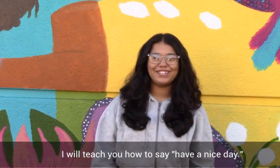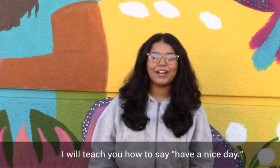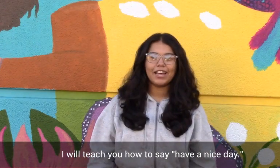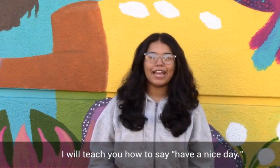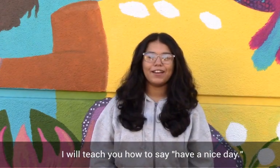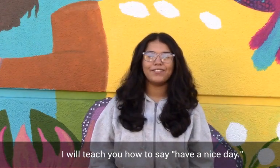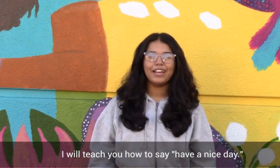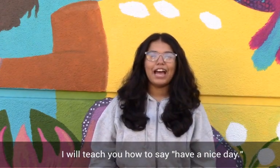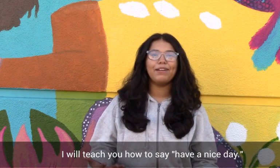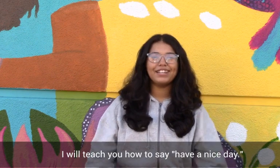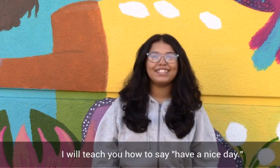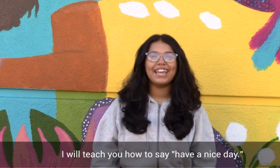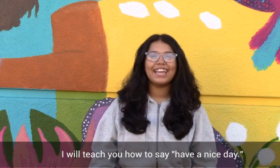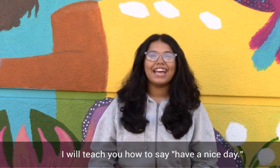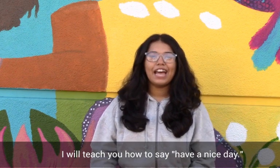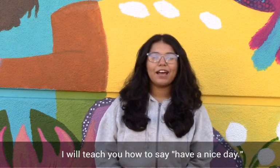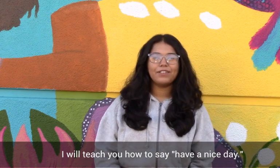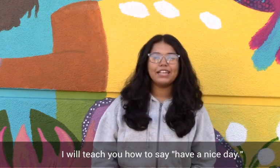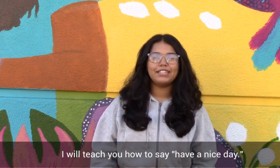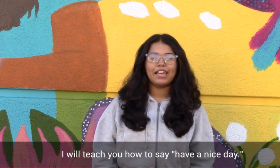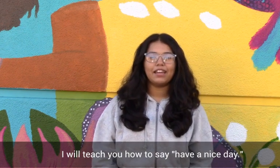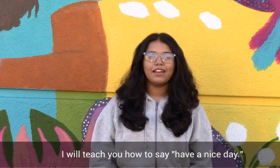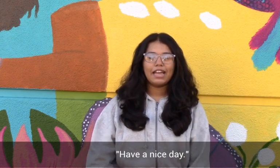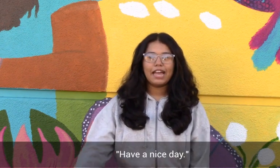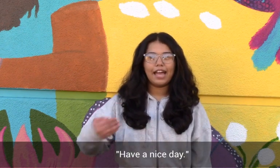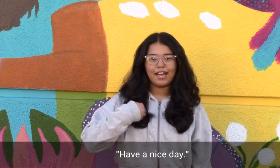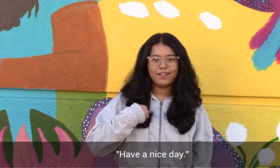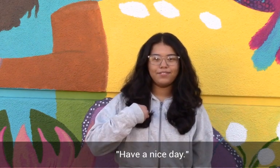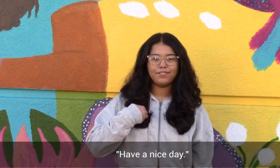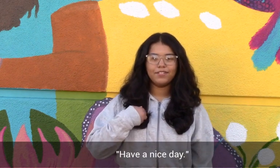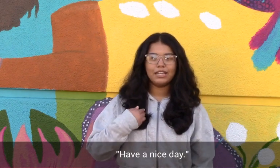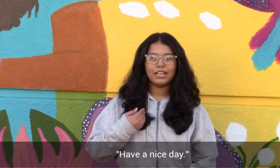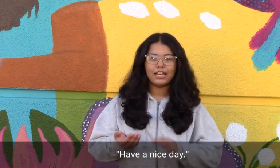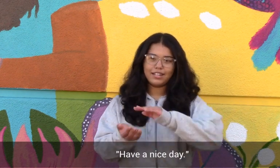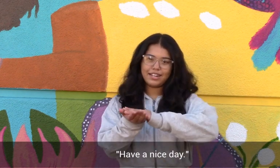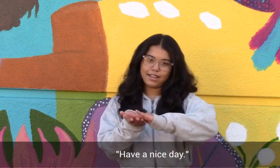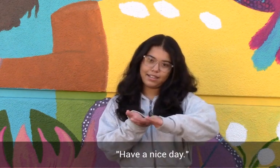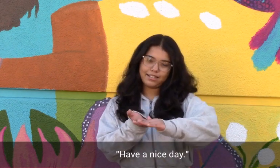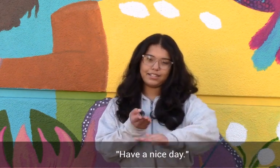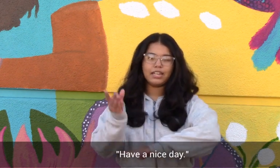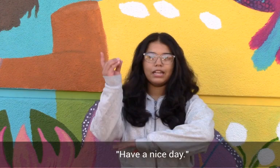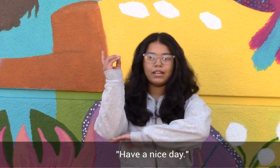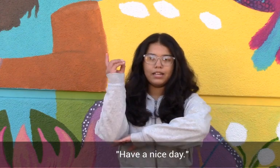how to say have a nice day. Have a nice